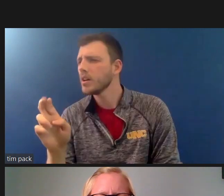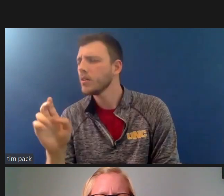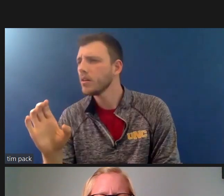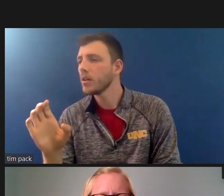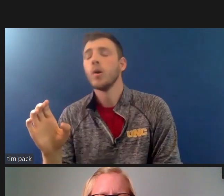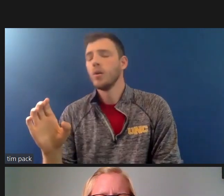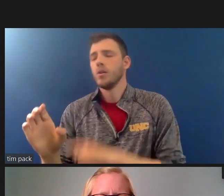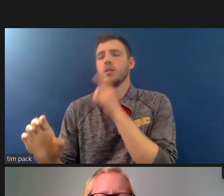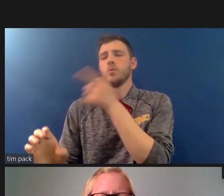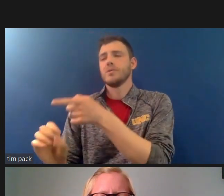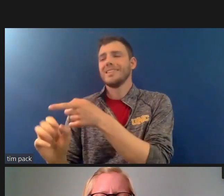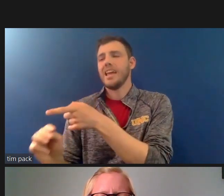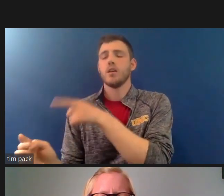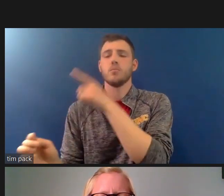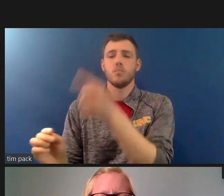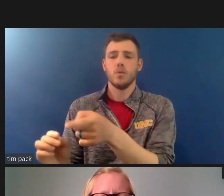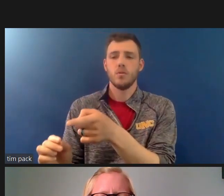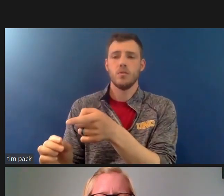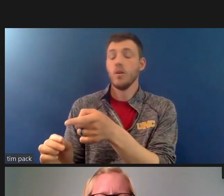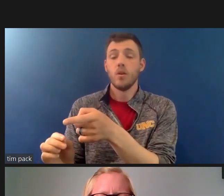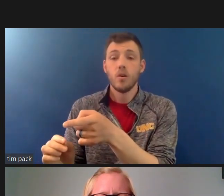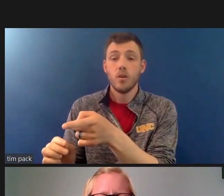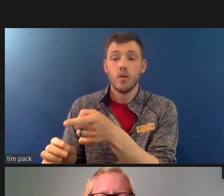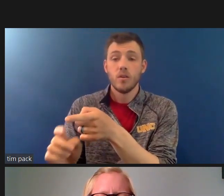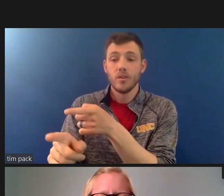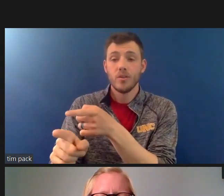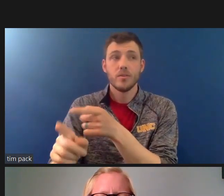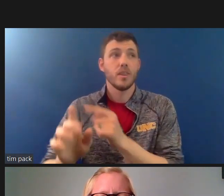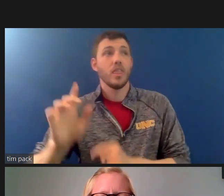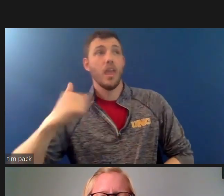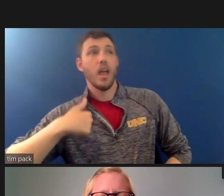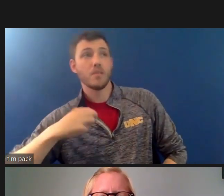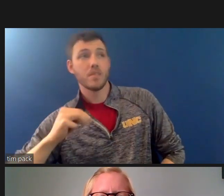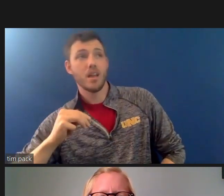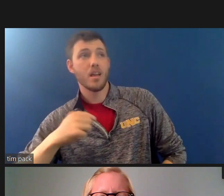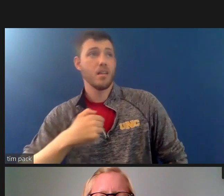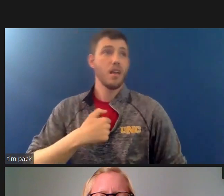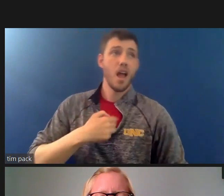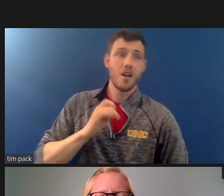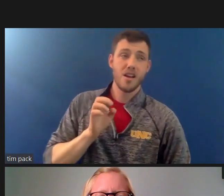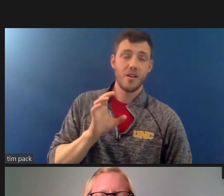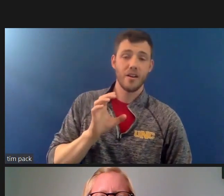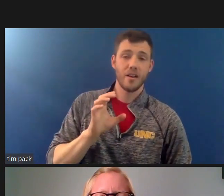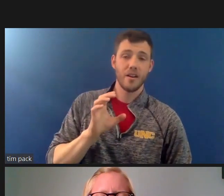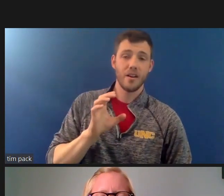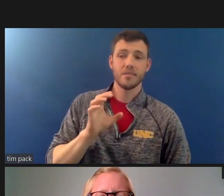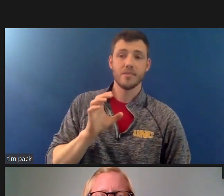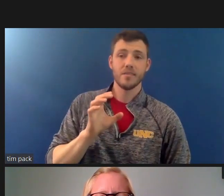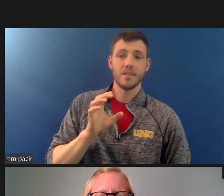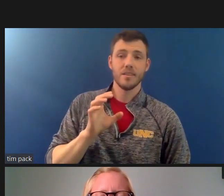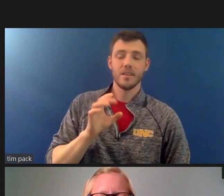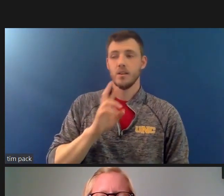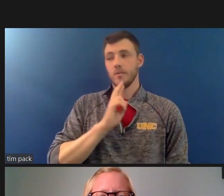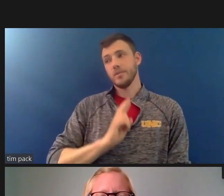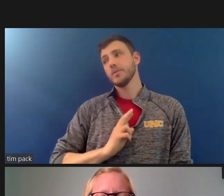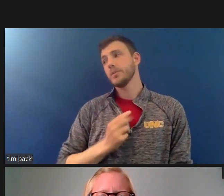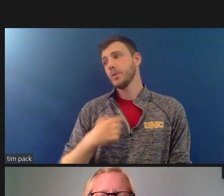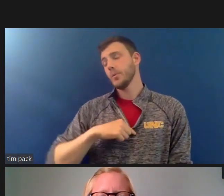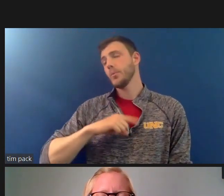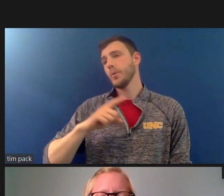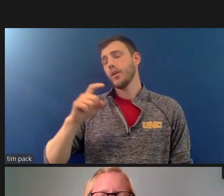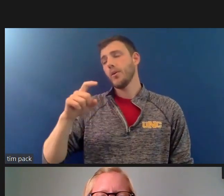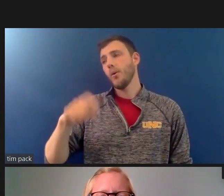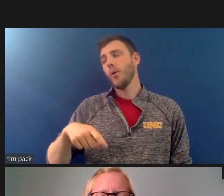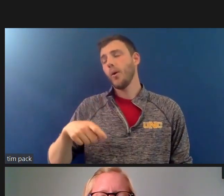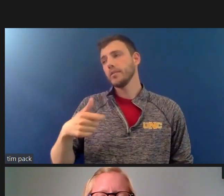you're Sam. I'm Sam, and I'm Eric. We'd better all have names," said Ralph. "So I'm